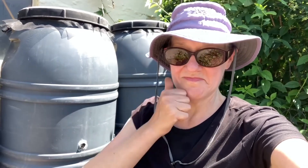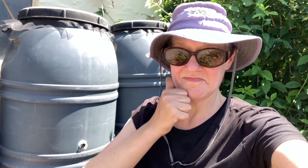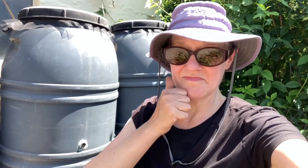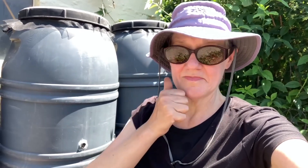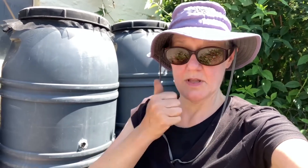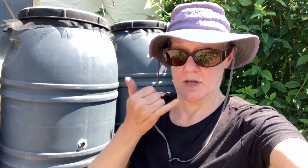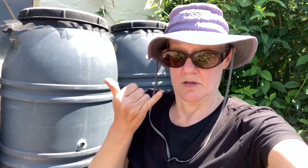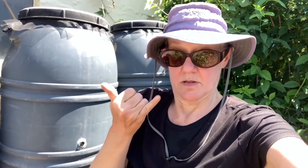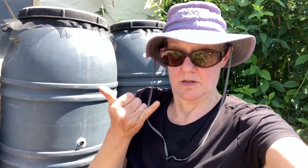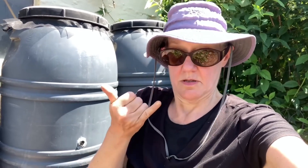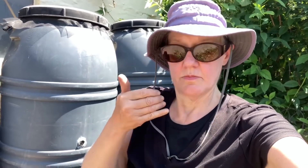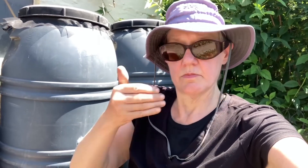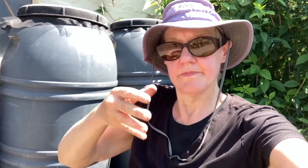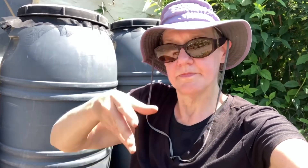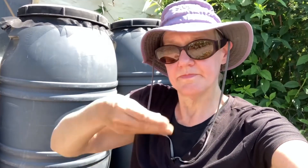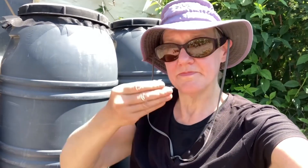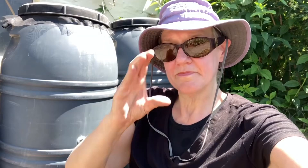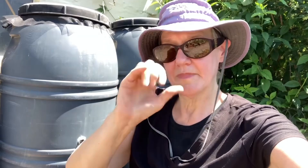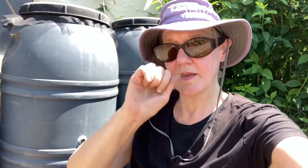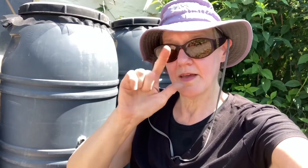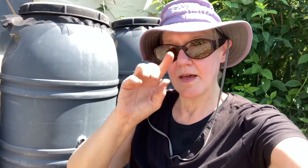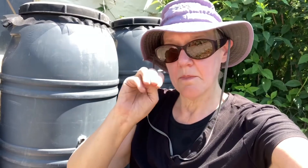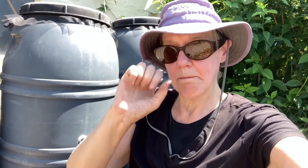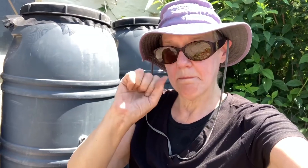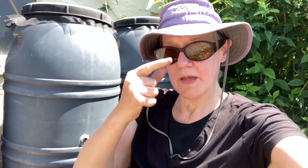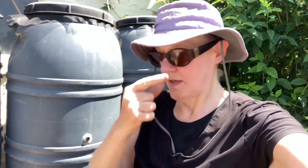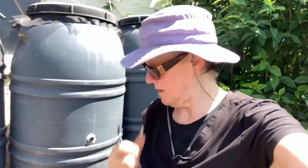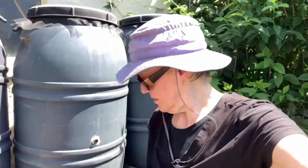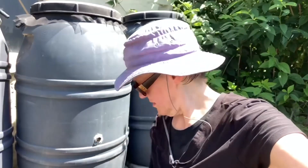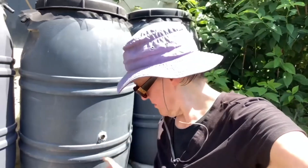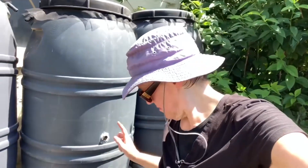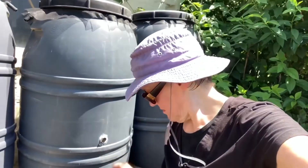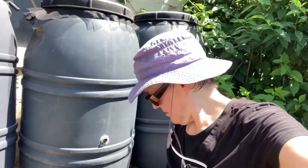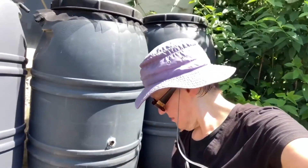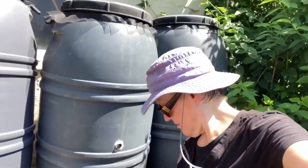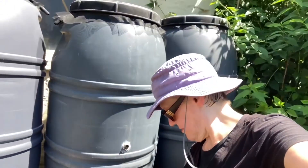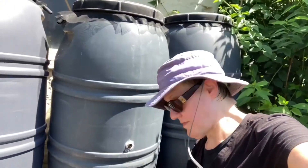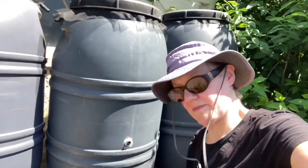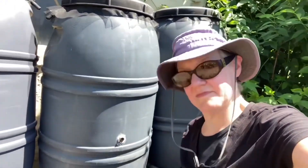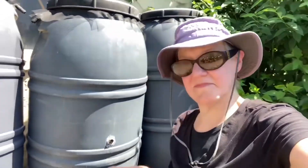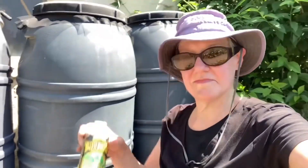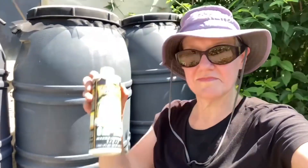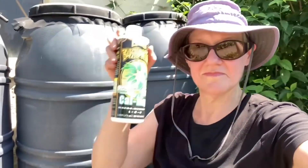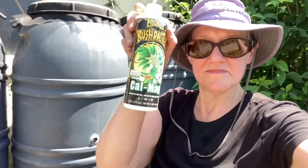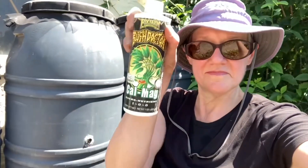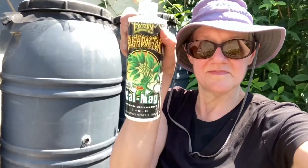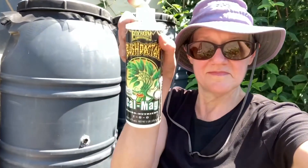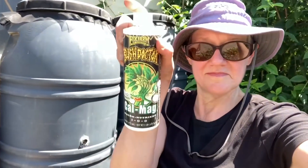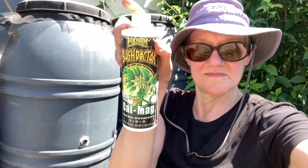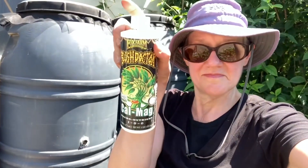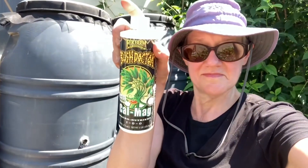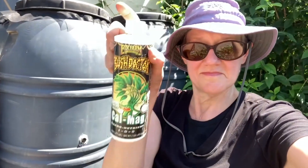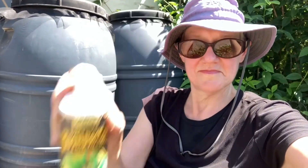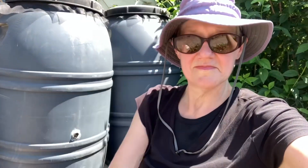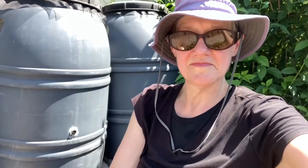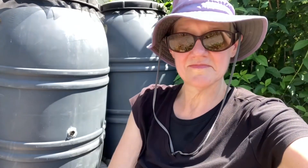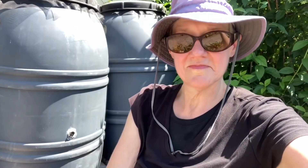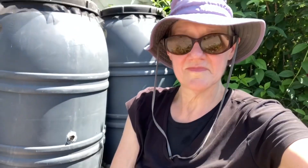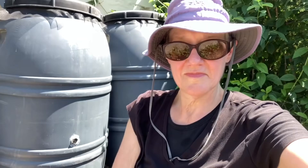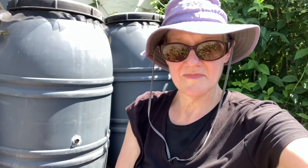better than a little bit every day. They'd rather have deep watering less frequently. Now